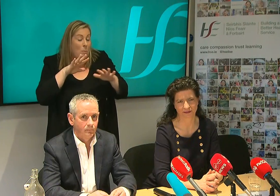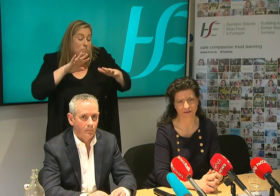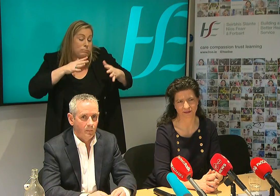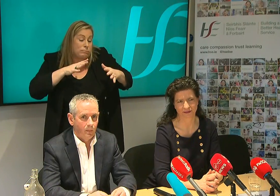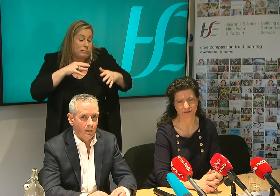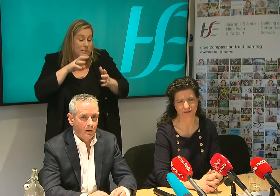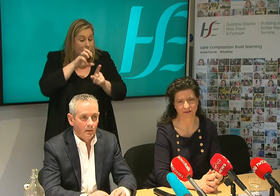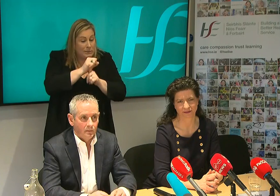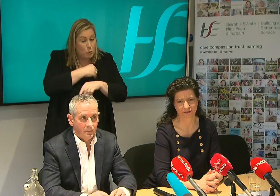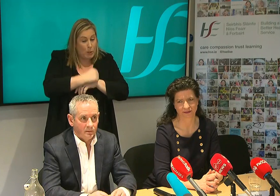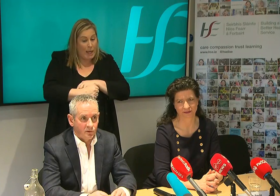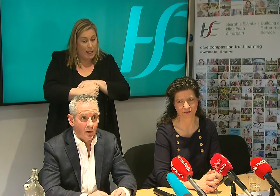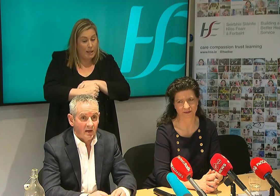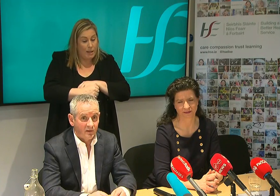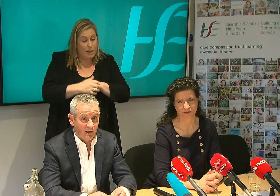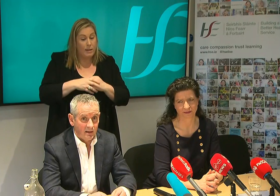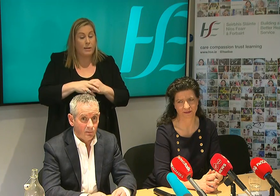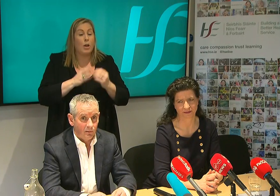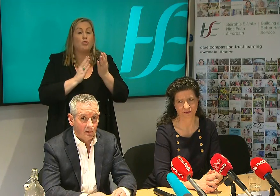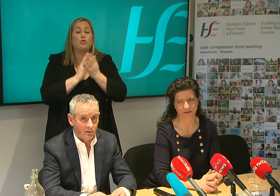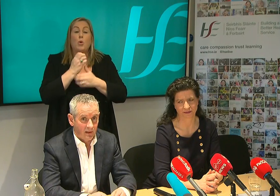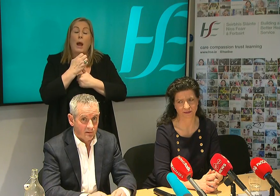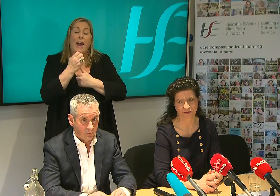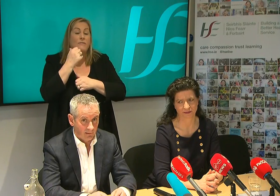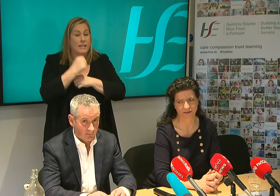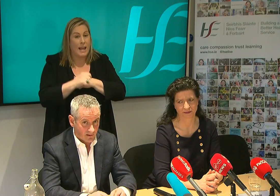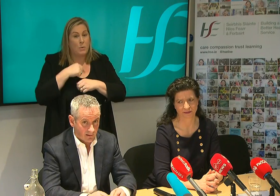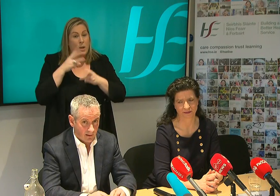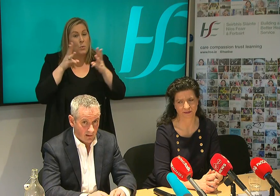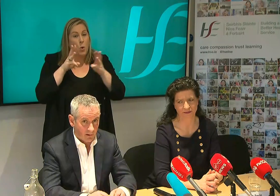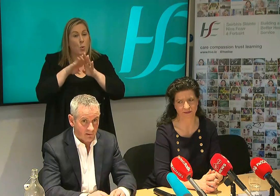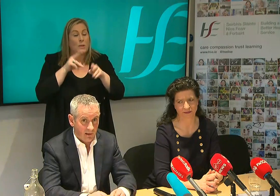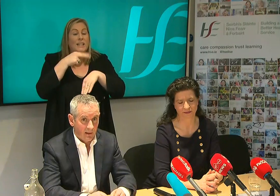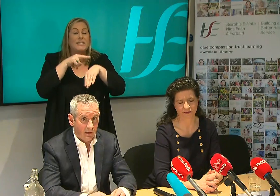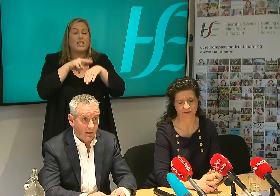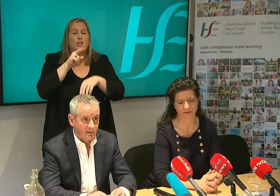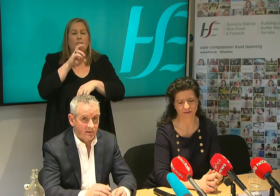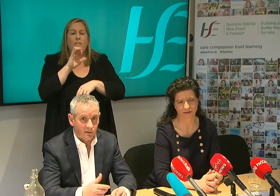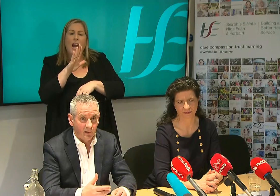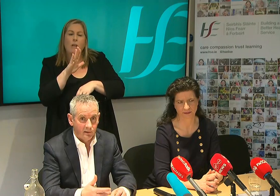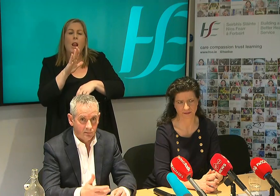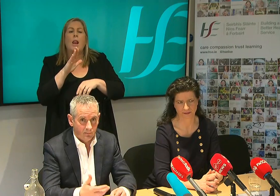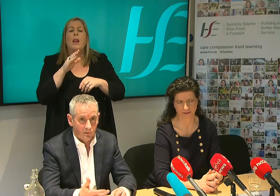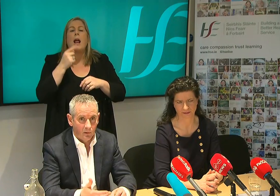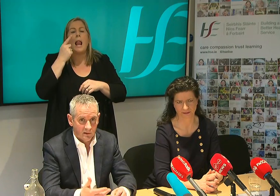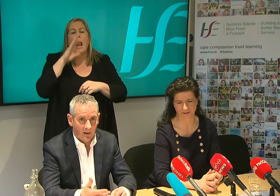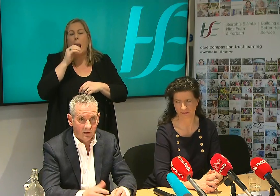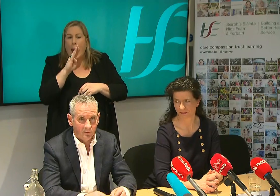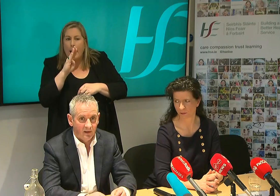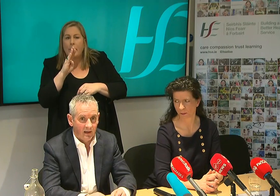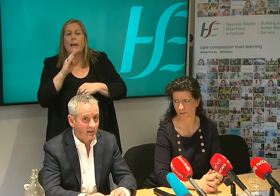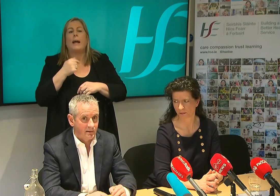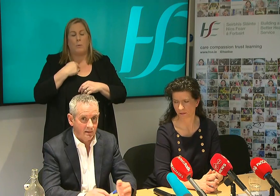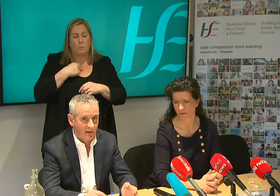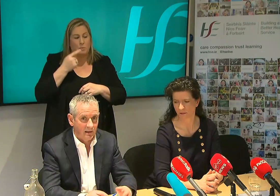have been identified so far today? Throughout every day, we work with the National Viral Reference Laboratory, and tests emerge towards the back end